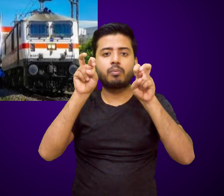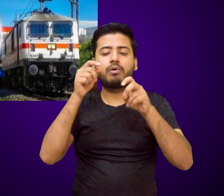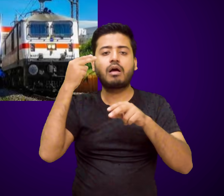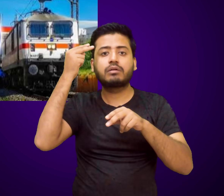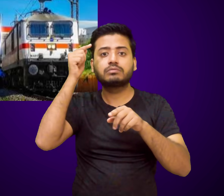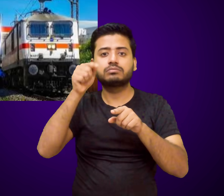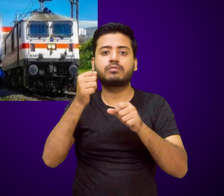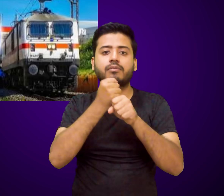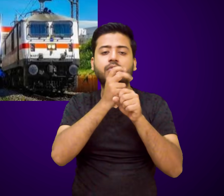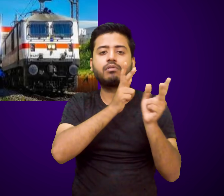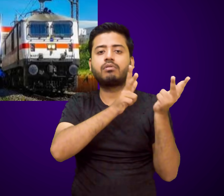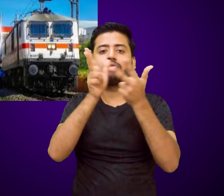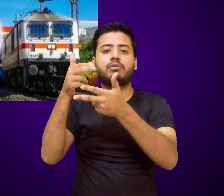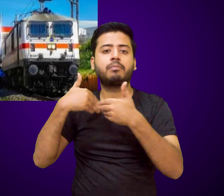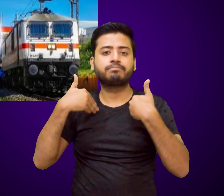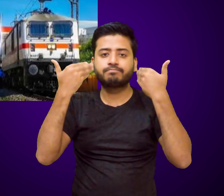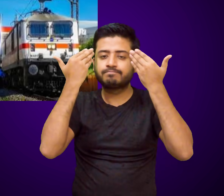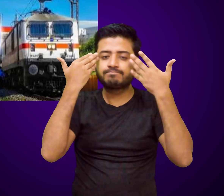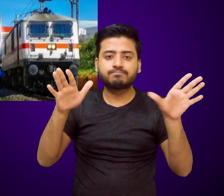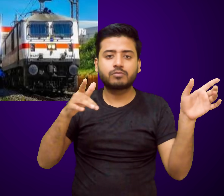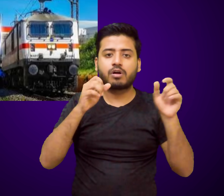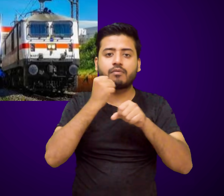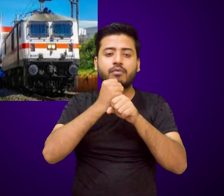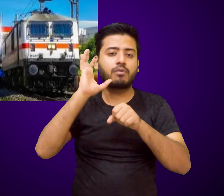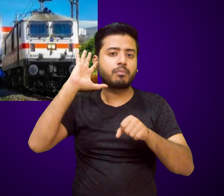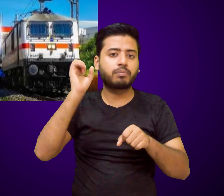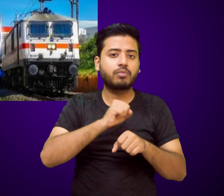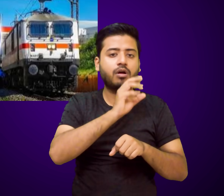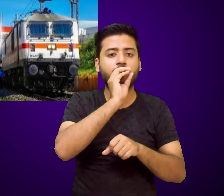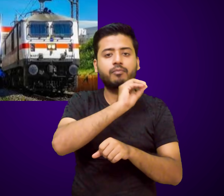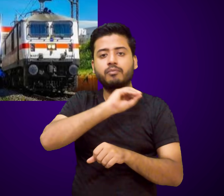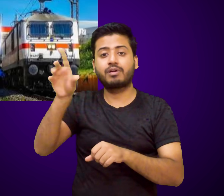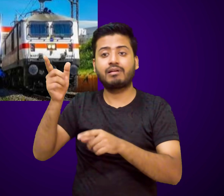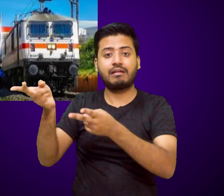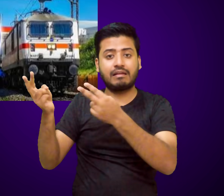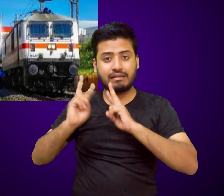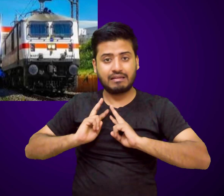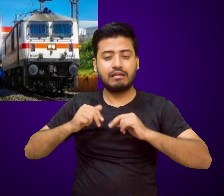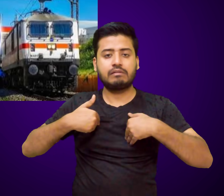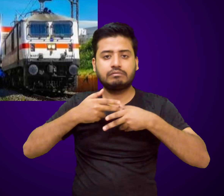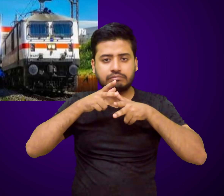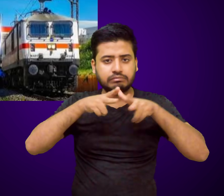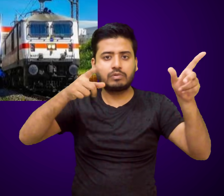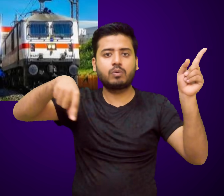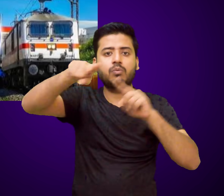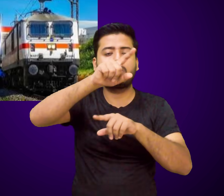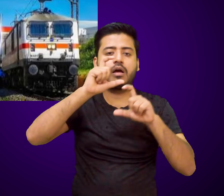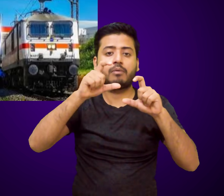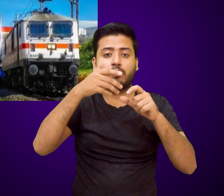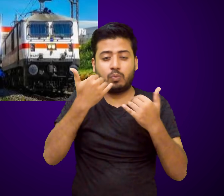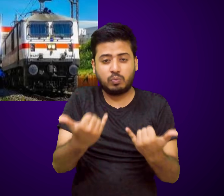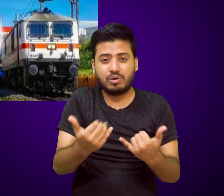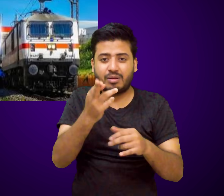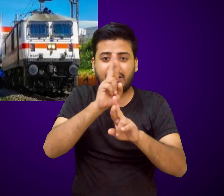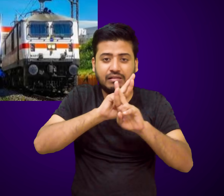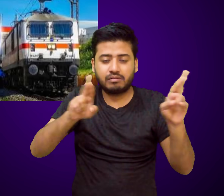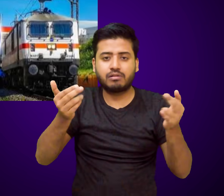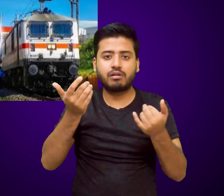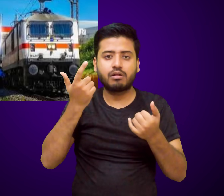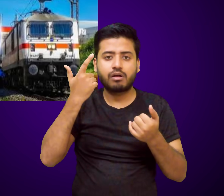or for educational tours and examinations. Application process. Obtain a student concession form from your school or